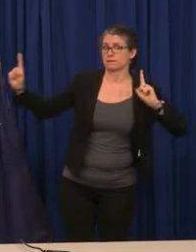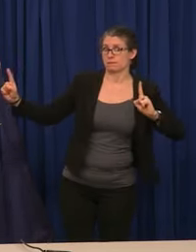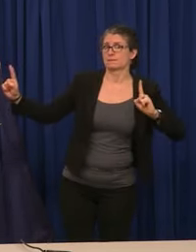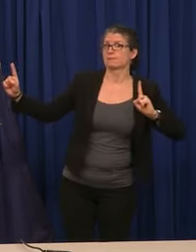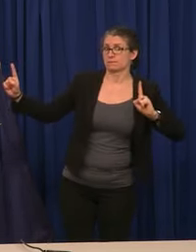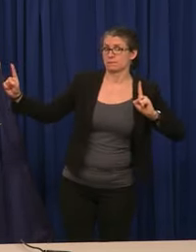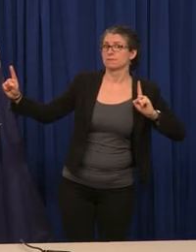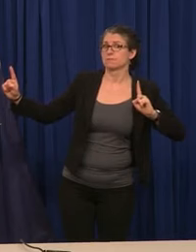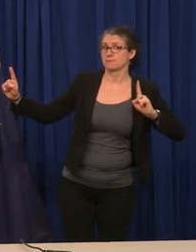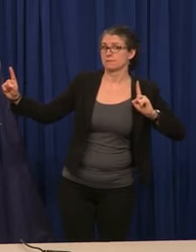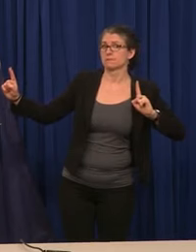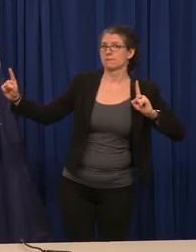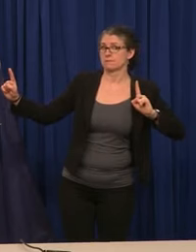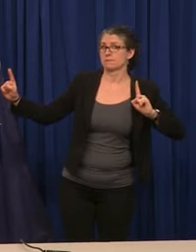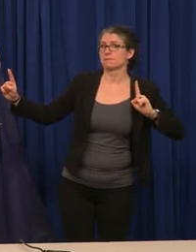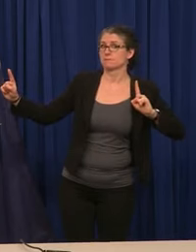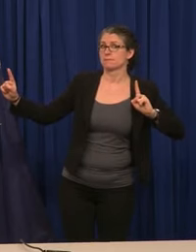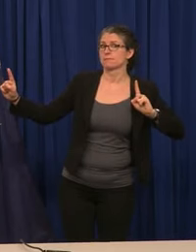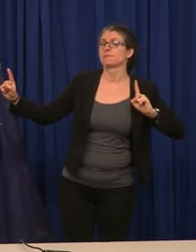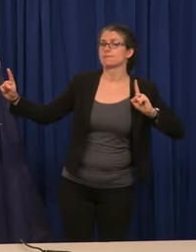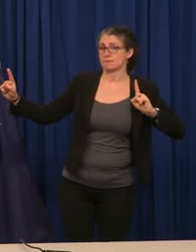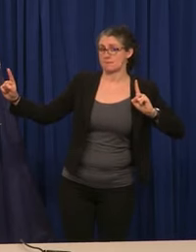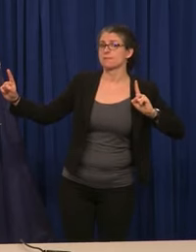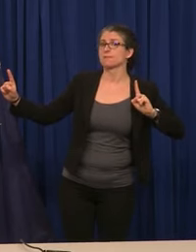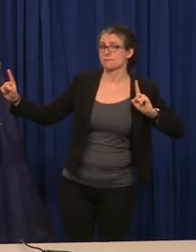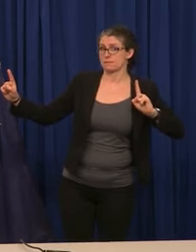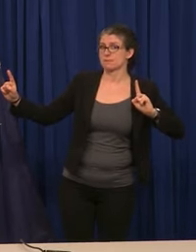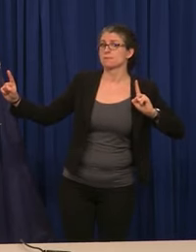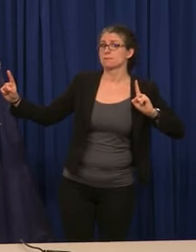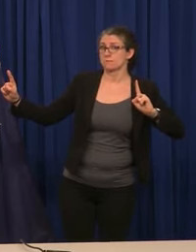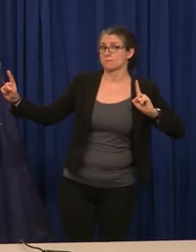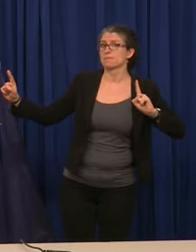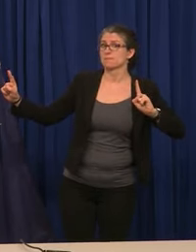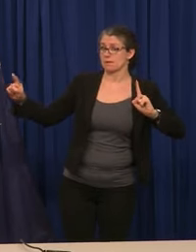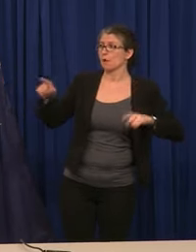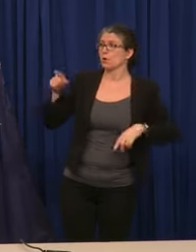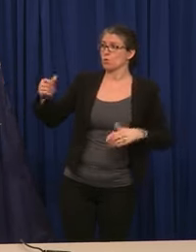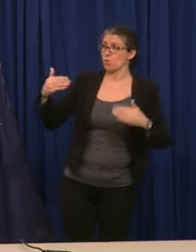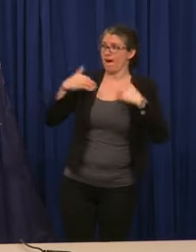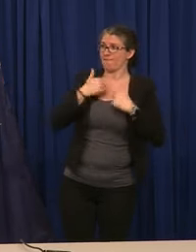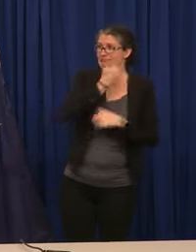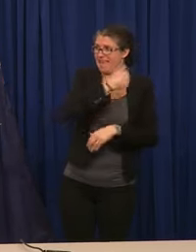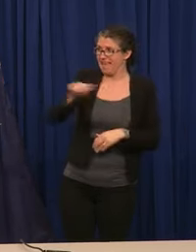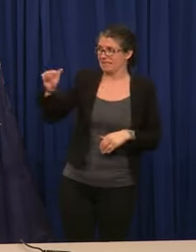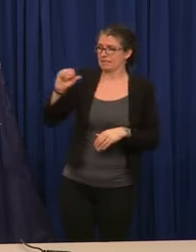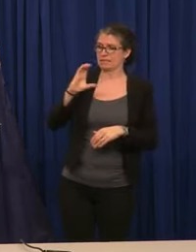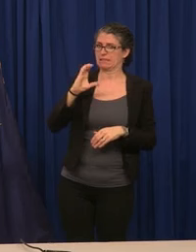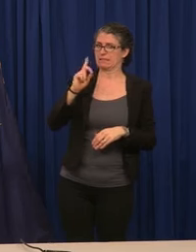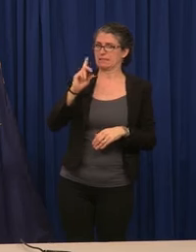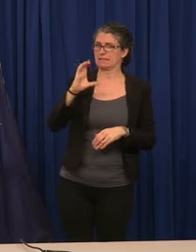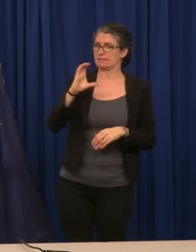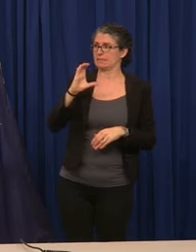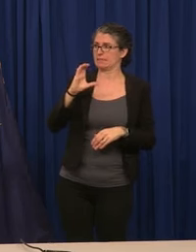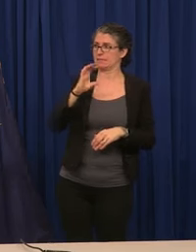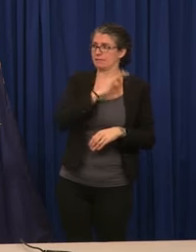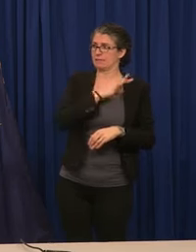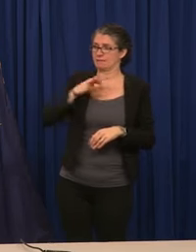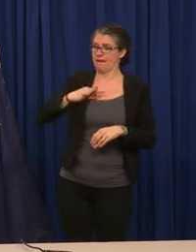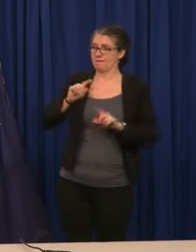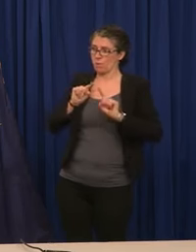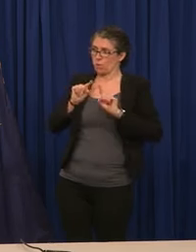Bath Ironworks, for example, to see if they're following all the guidelines, how they're doing with distancing among the workforce with that large